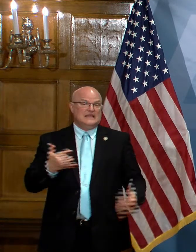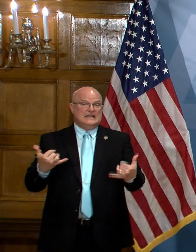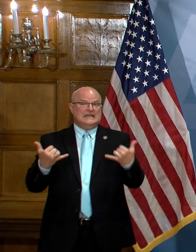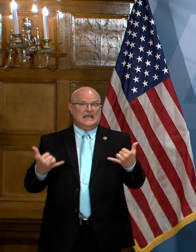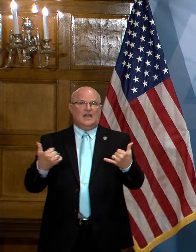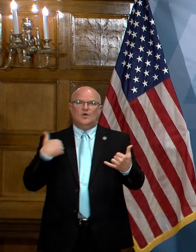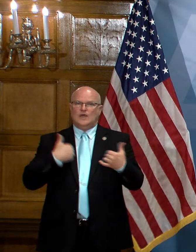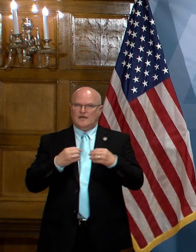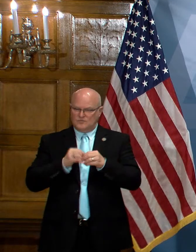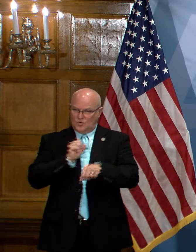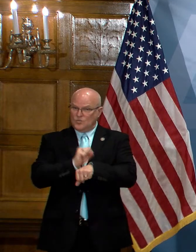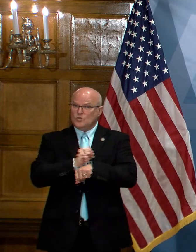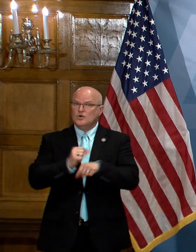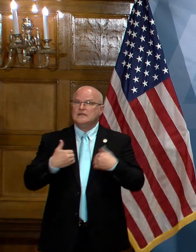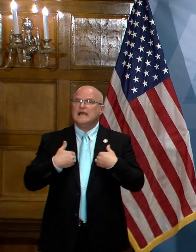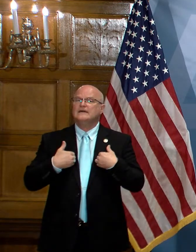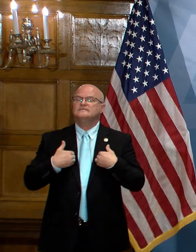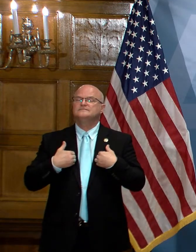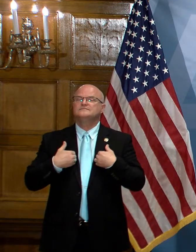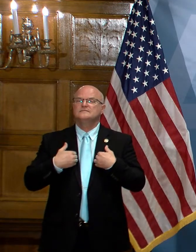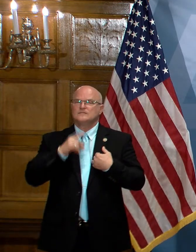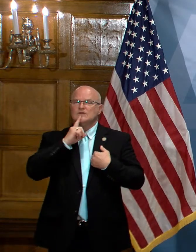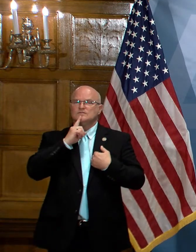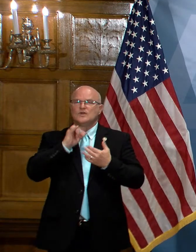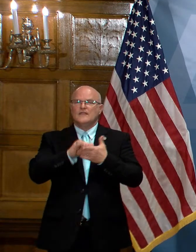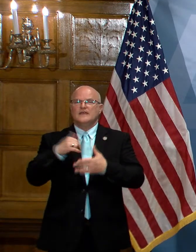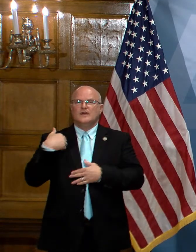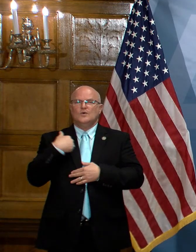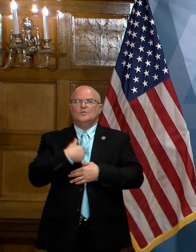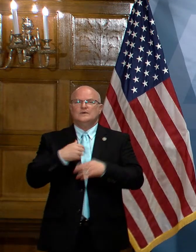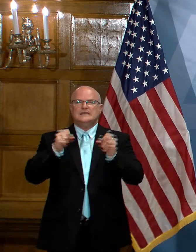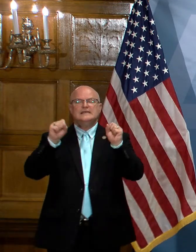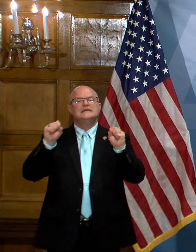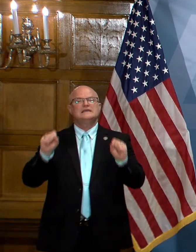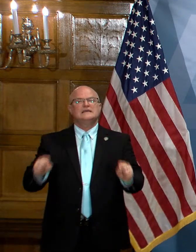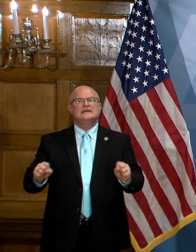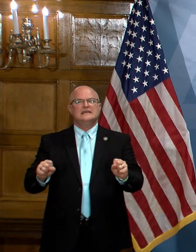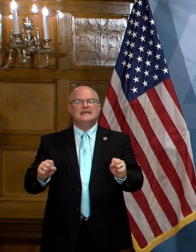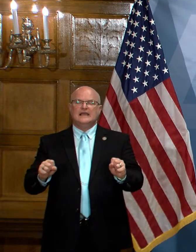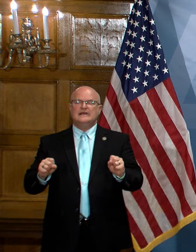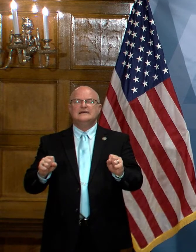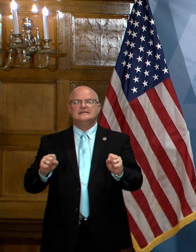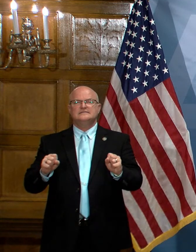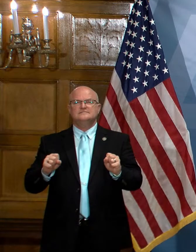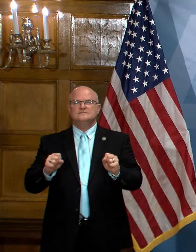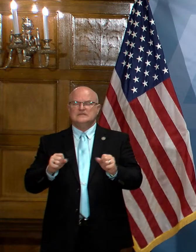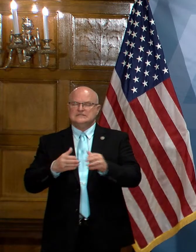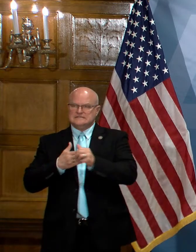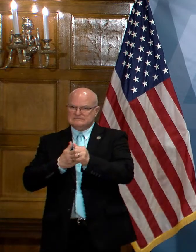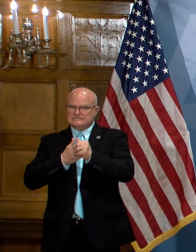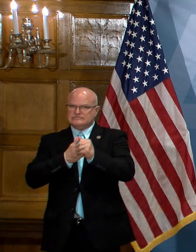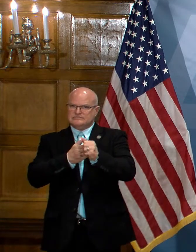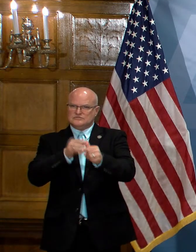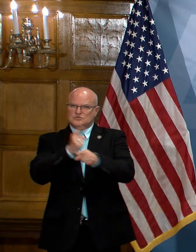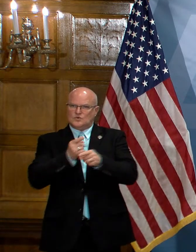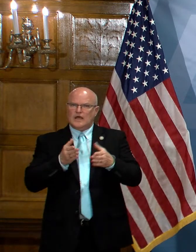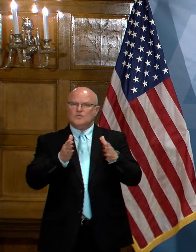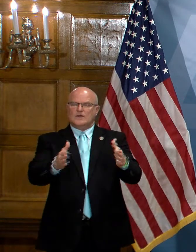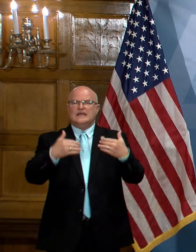Now, we've got some more work to do to make sure that we can articulate it in the right way and have